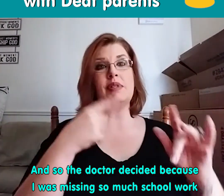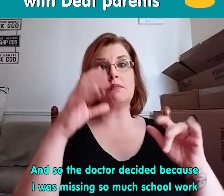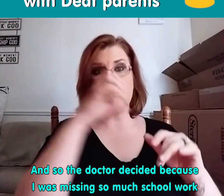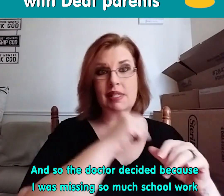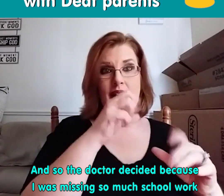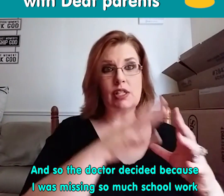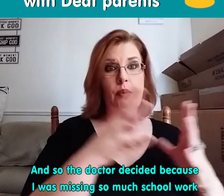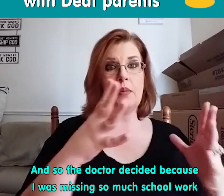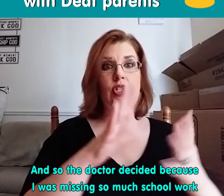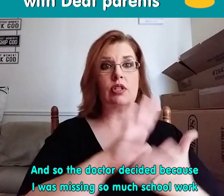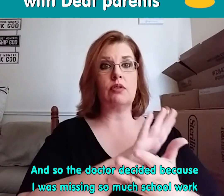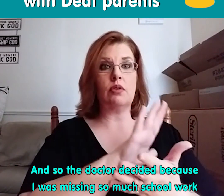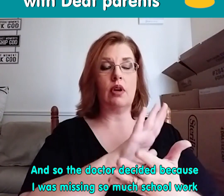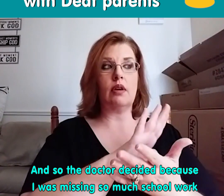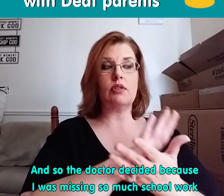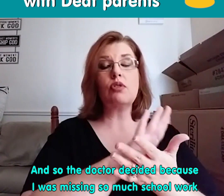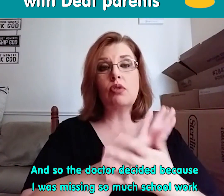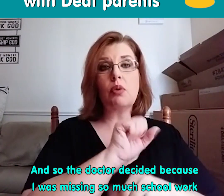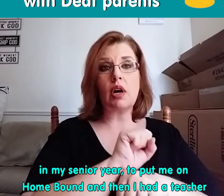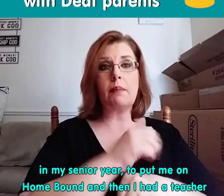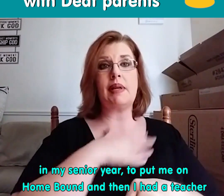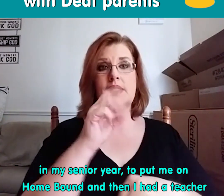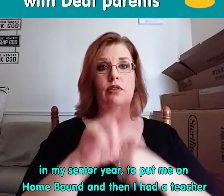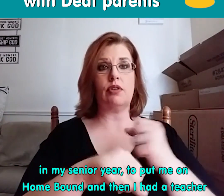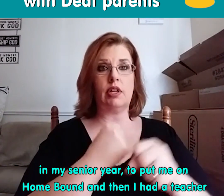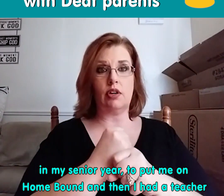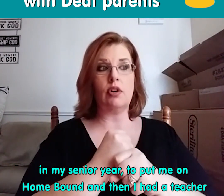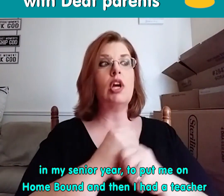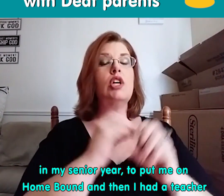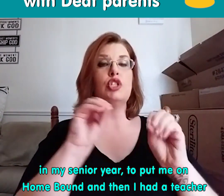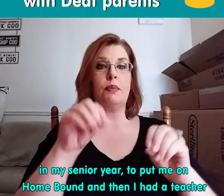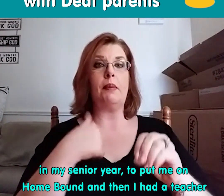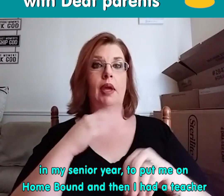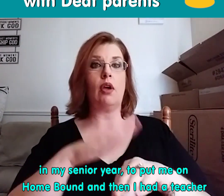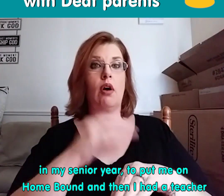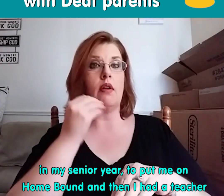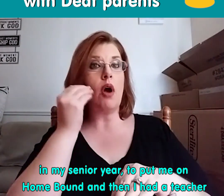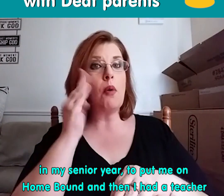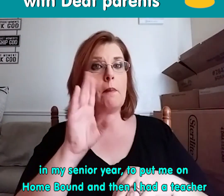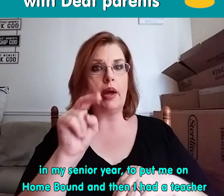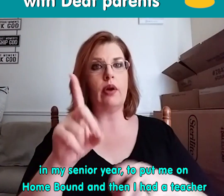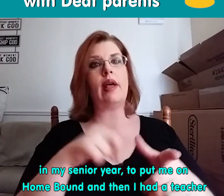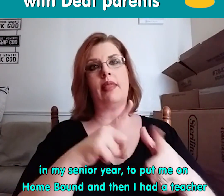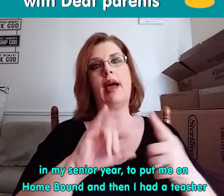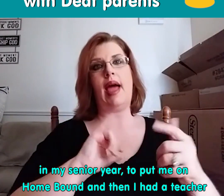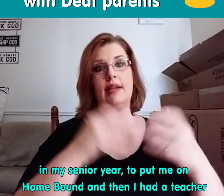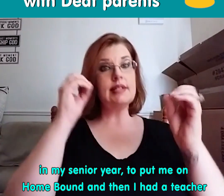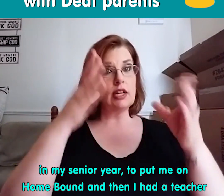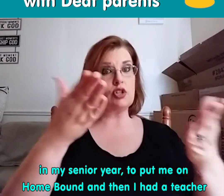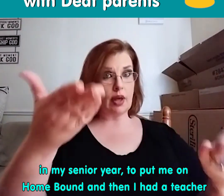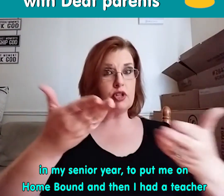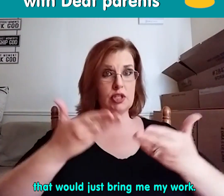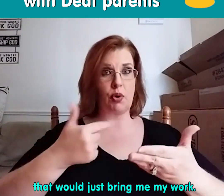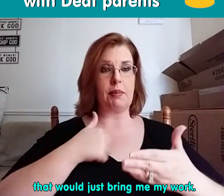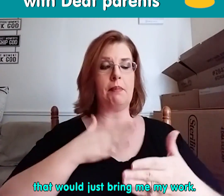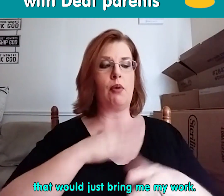was missing so much schoolwork my senior year, to put me on homebound, and then I had a teacher that would just bring me my